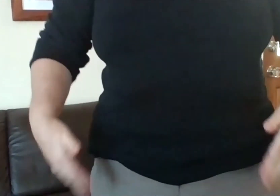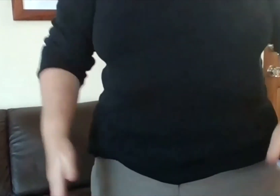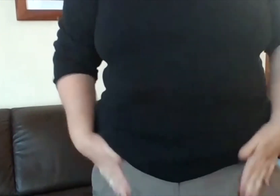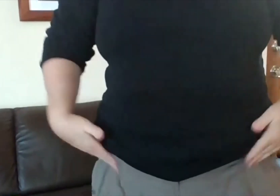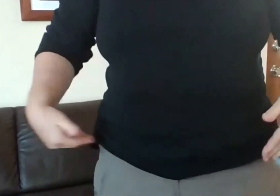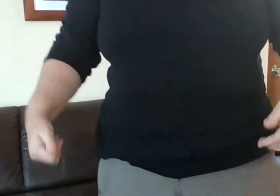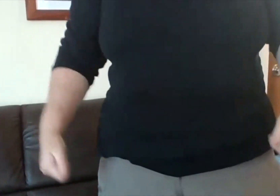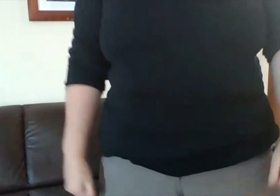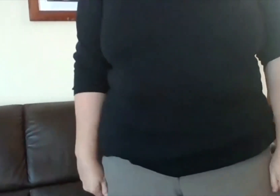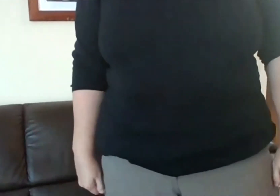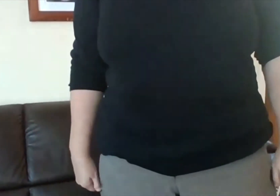Pants.